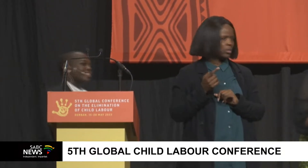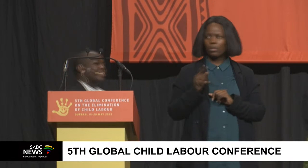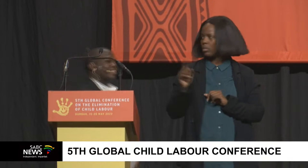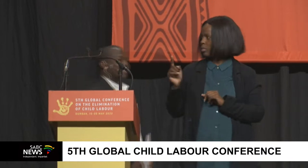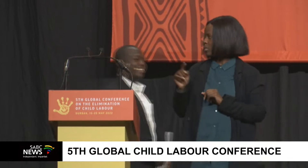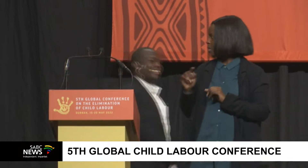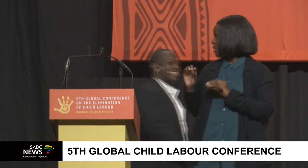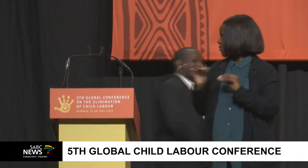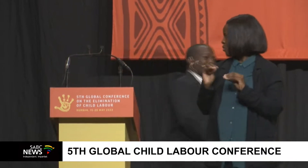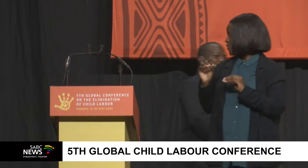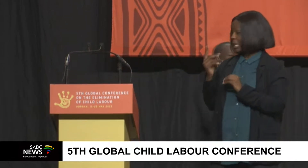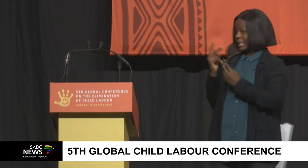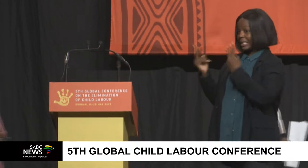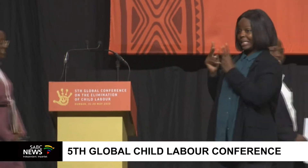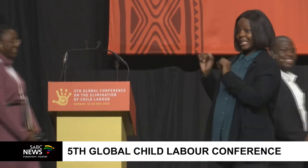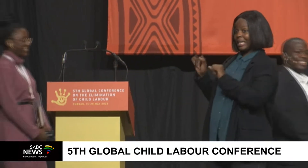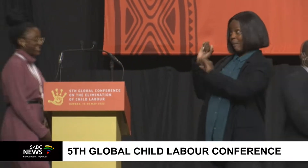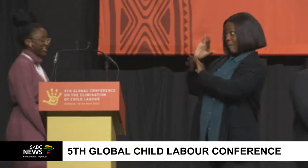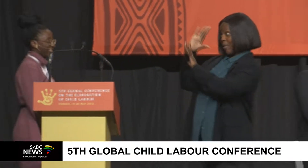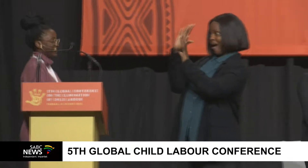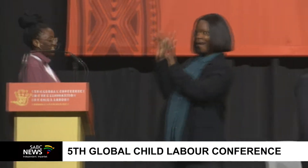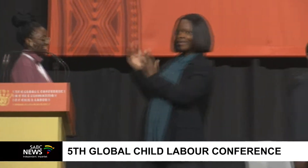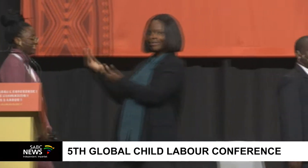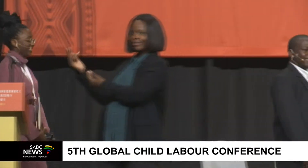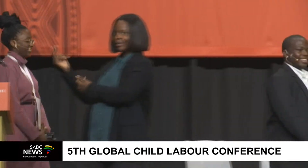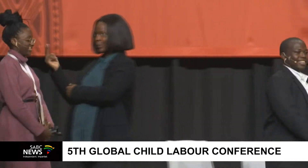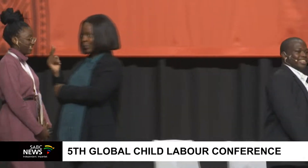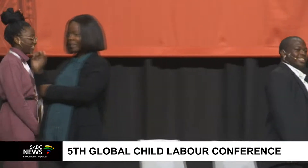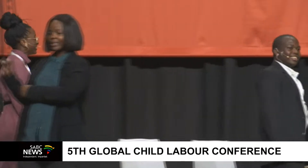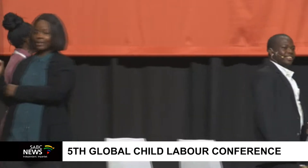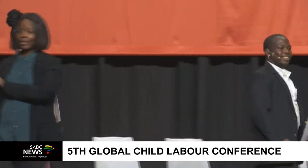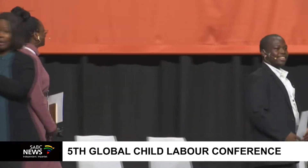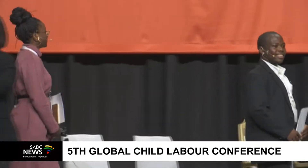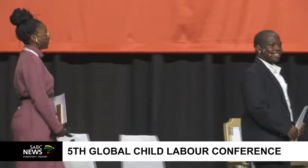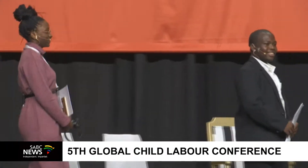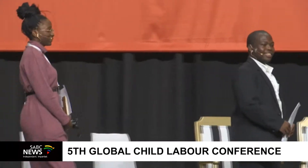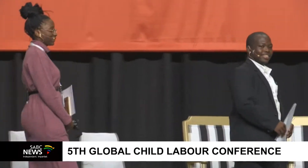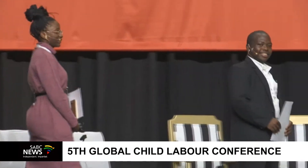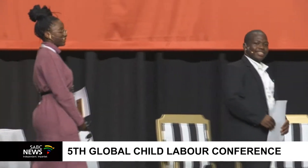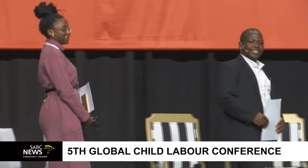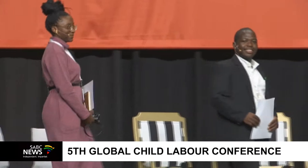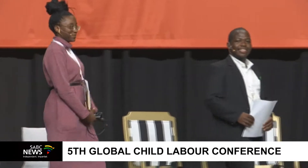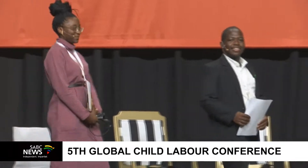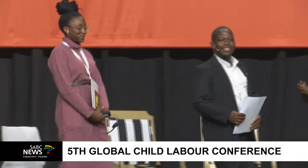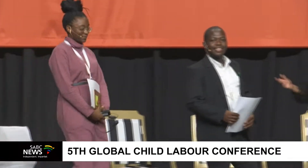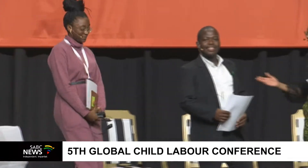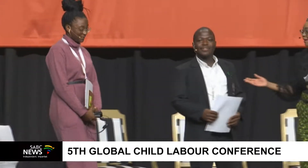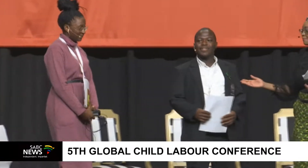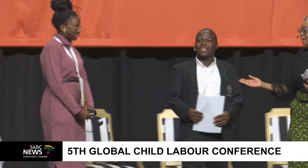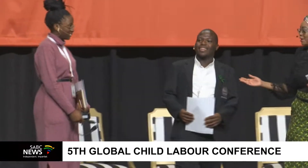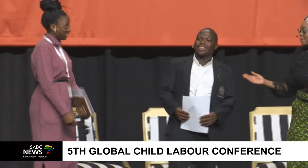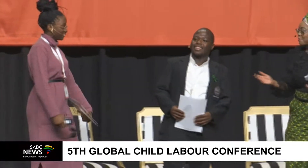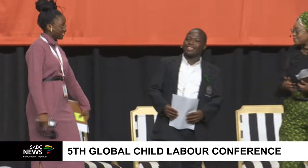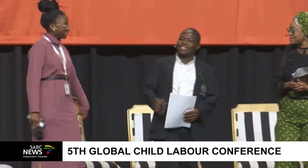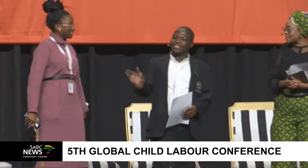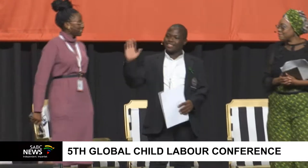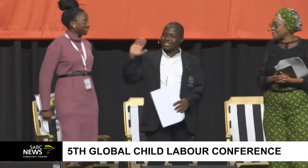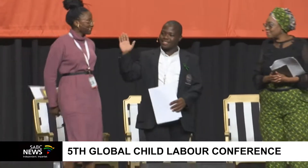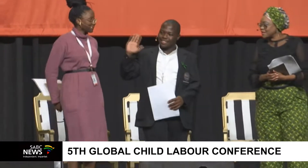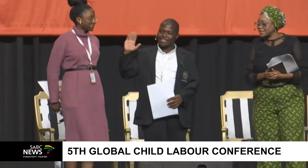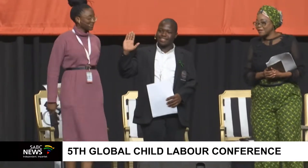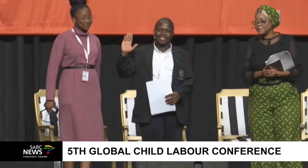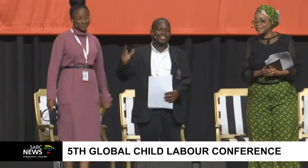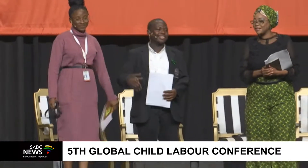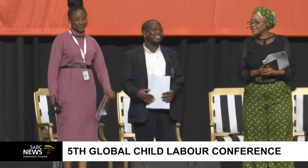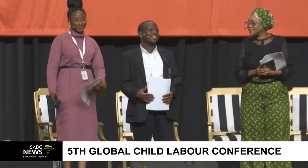you in all your brightness and glory. There you go. So this is Meli, my co-moderator